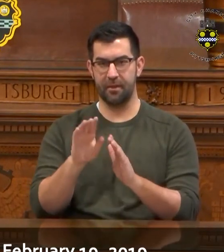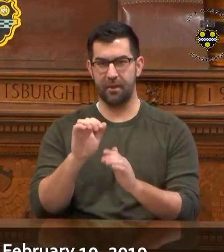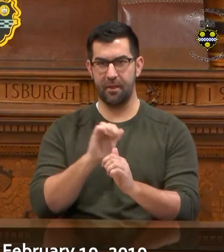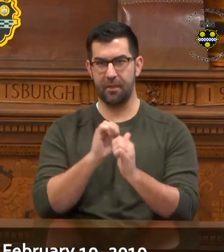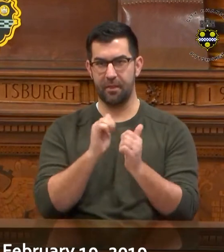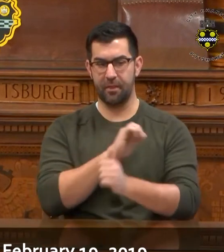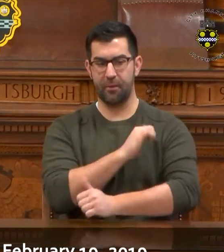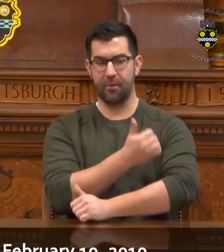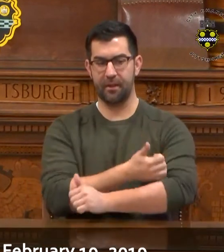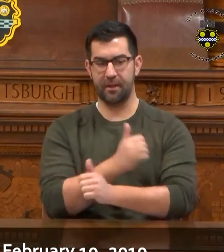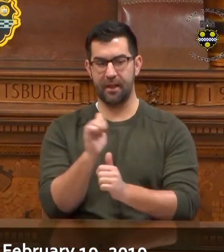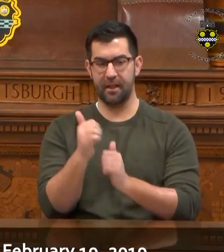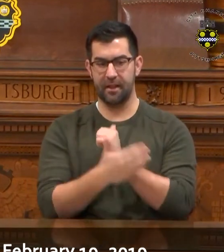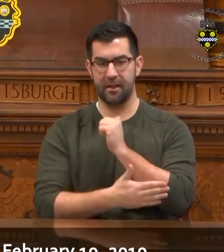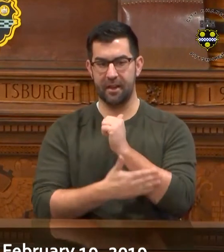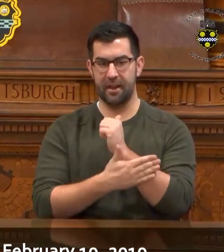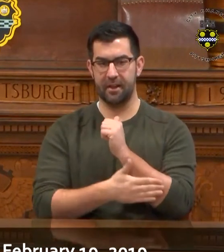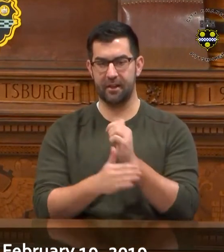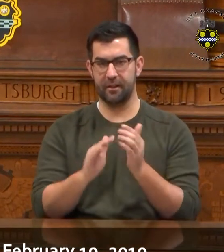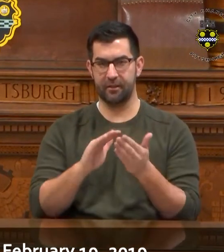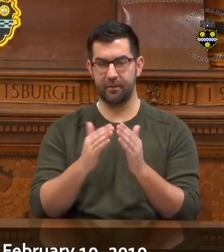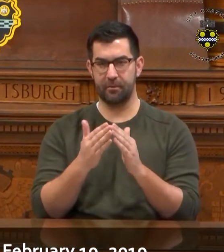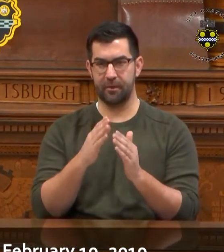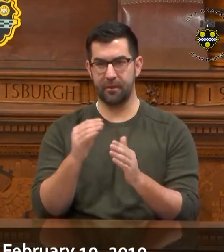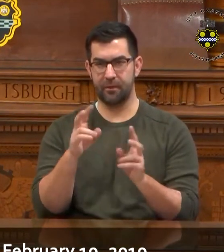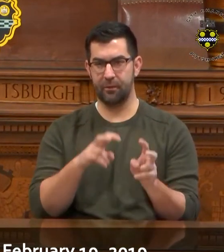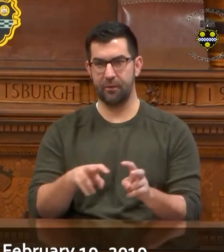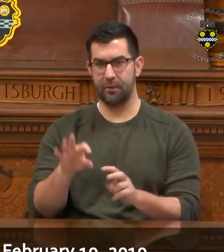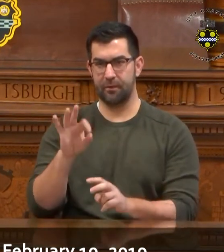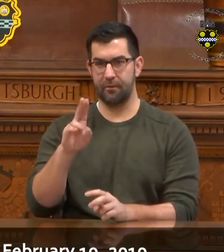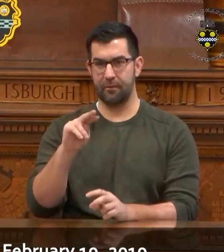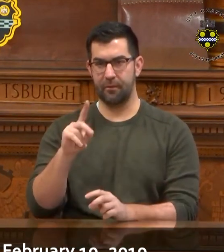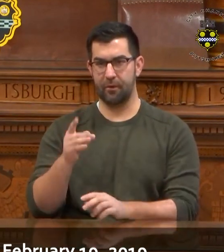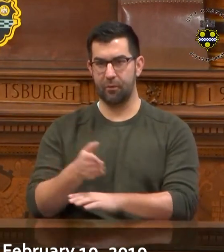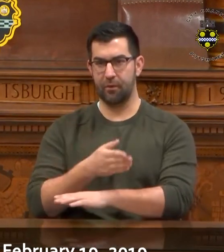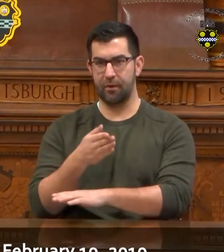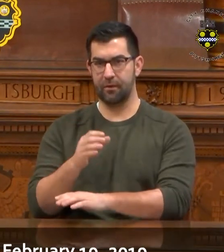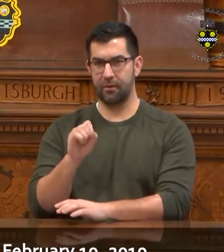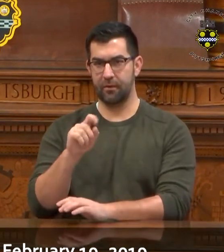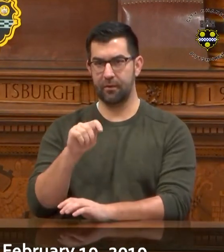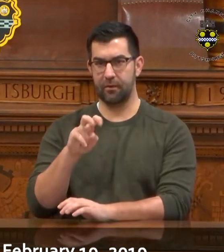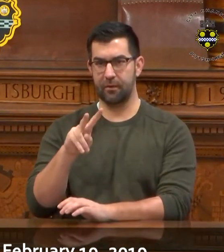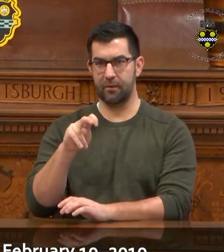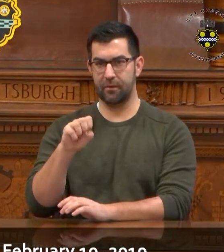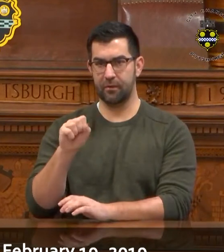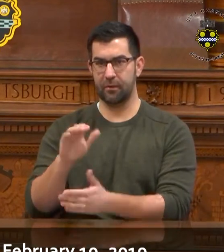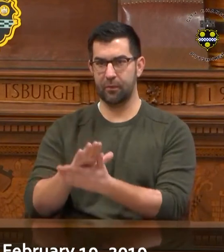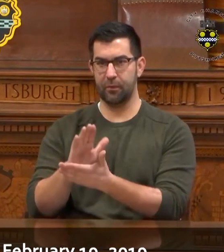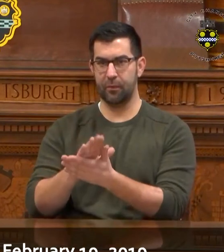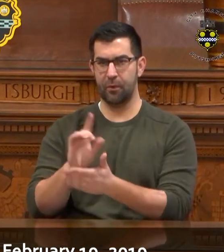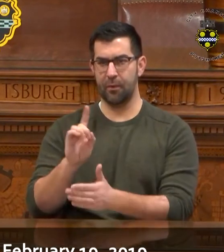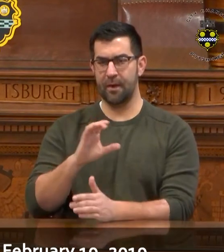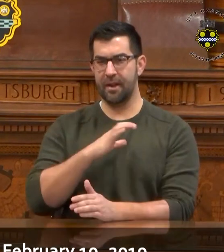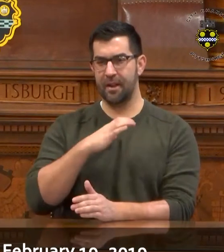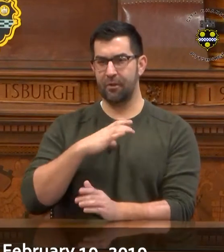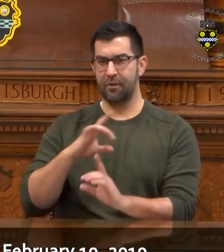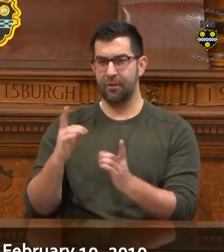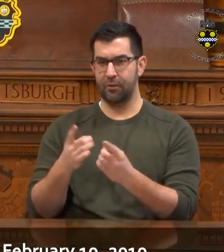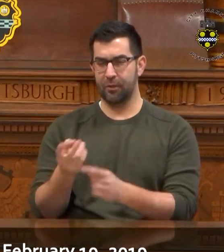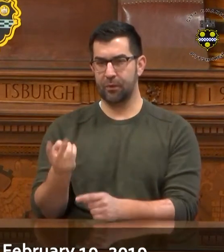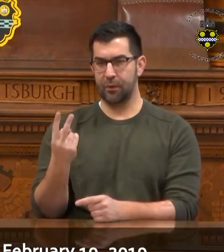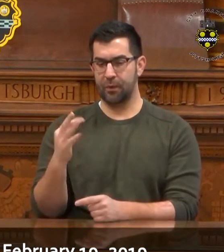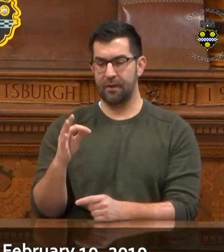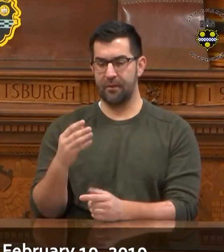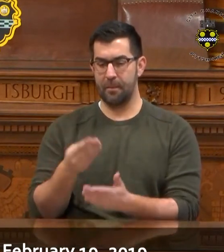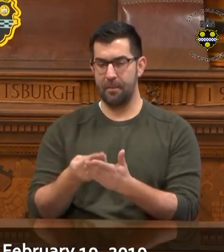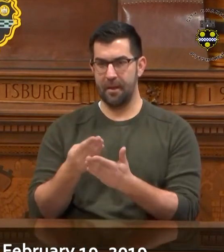County's Community Infrastructure and Tourism Fund to renovate Stevens School in Council District 2. In the event